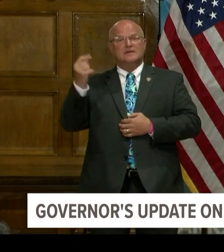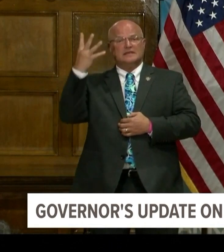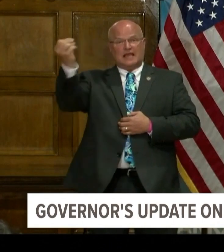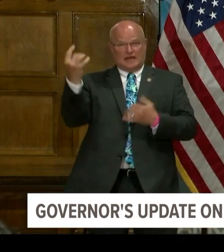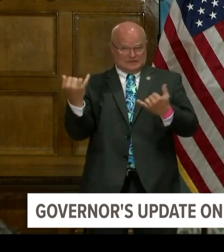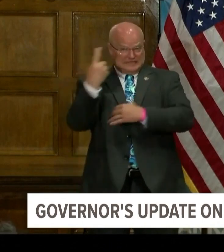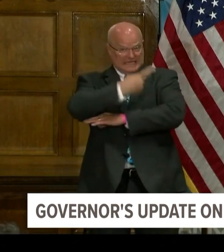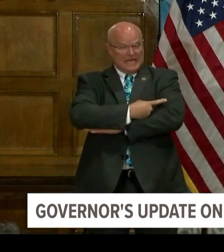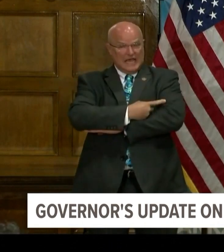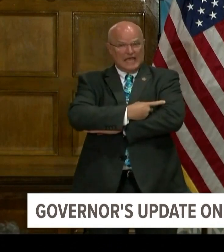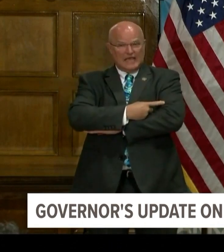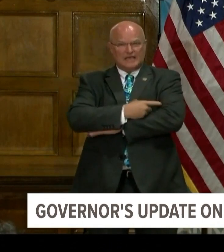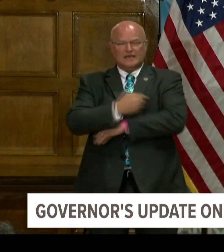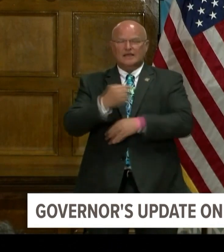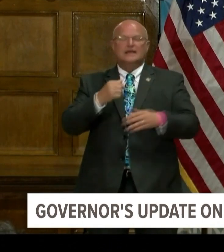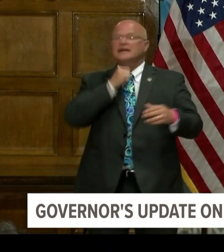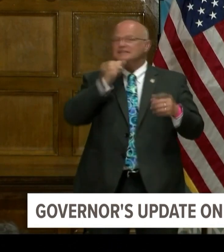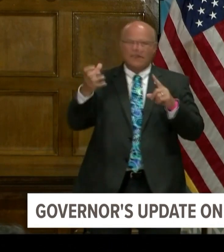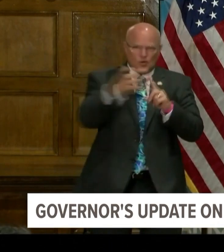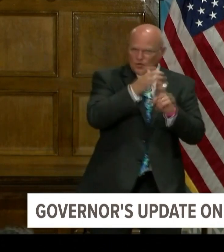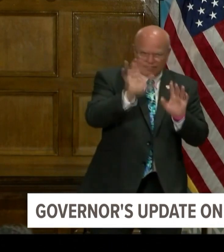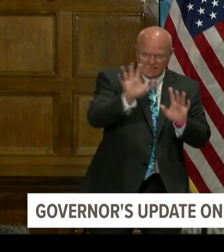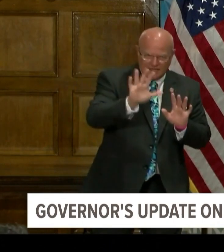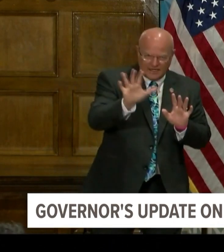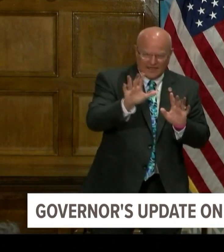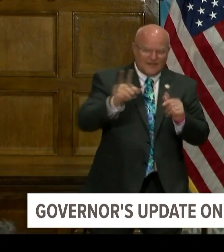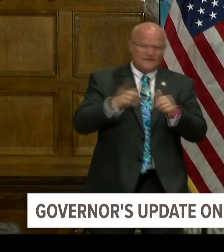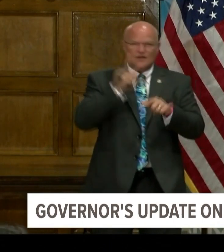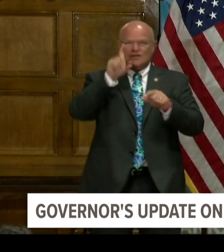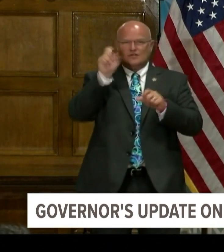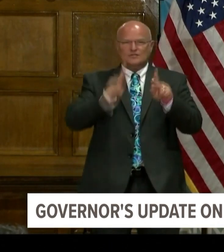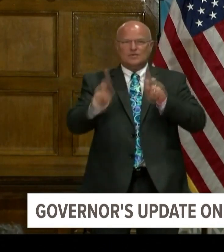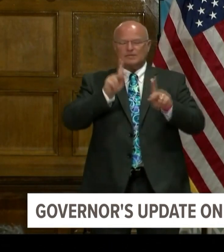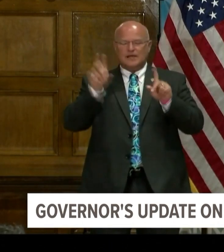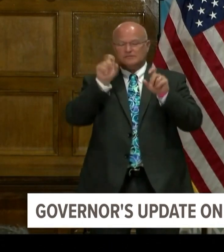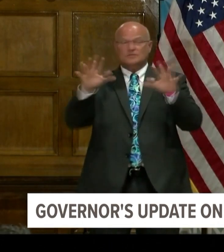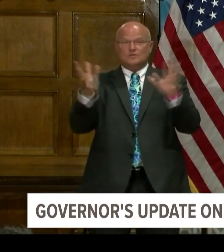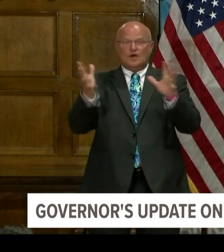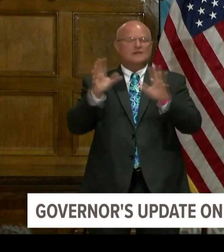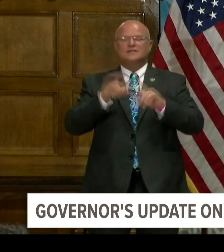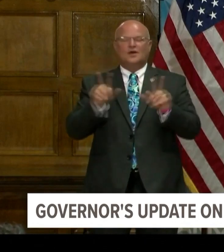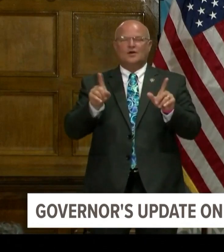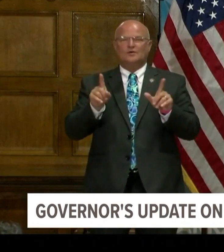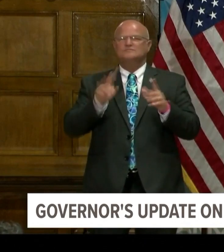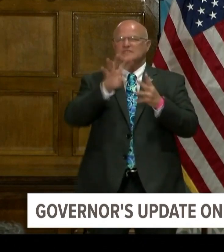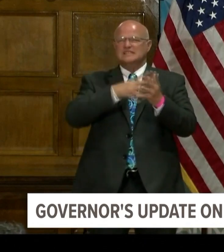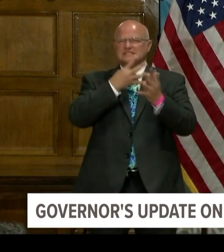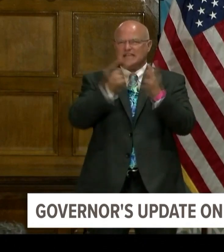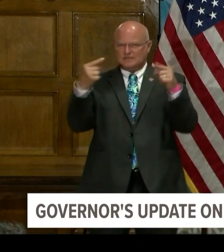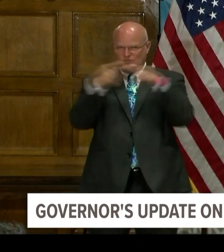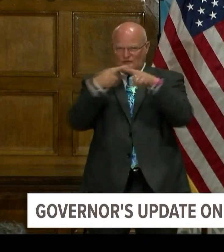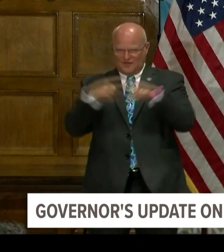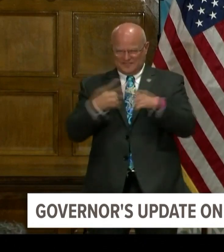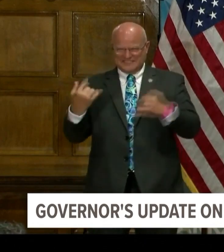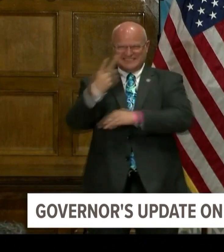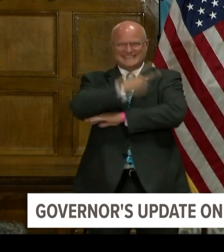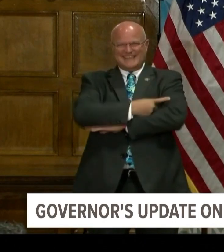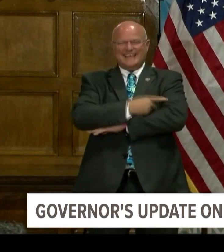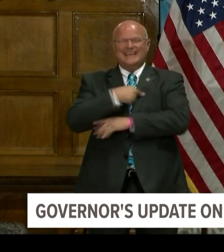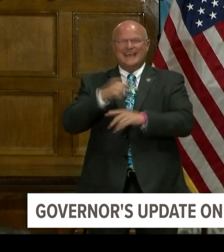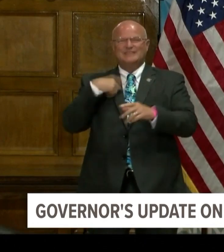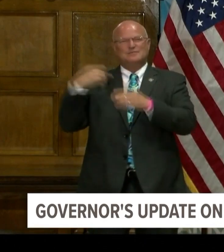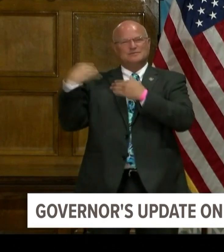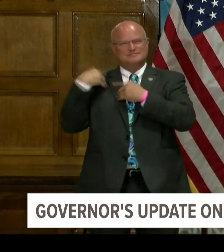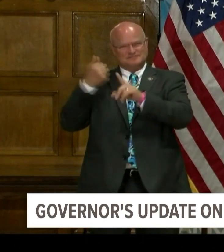out today. No, he's not quarantined. I'm sure that's the first question that comes up. He just had some scheduled activities that he had to